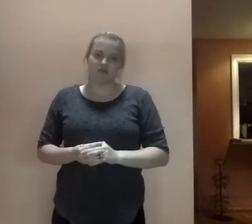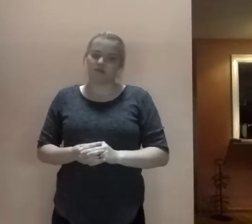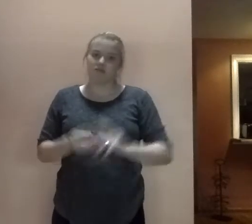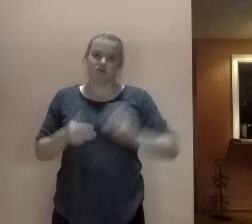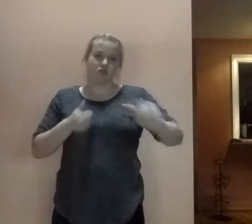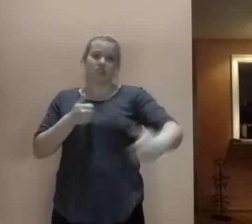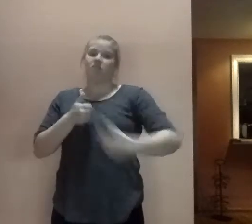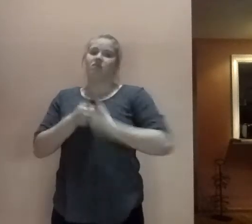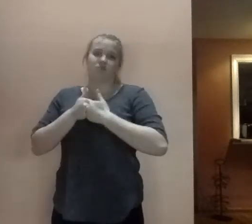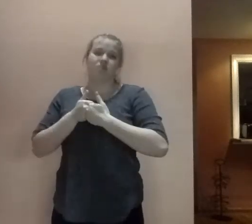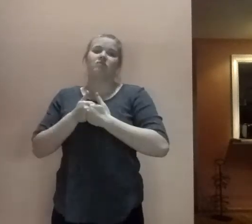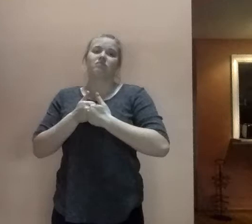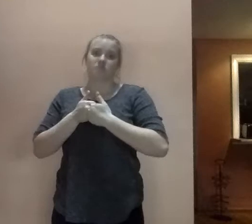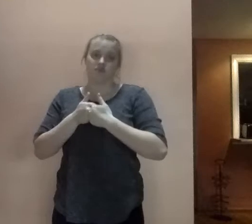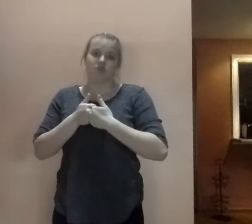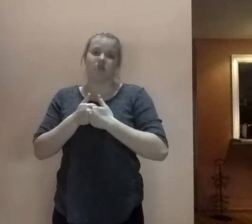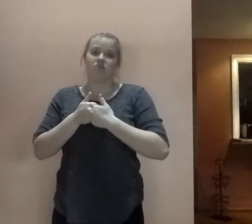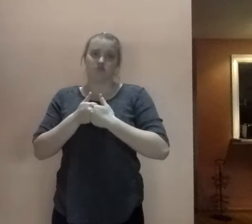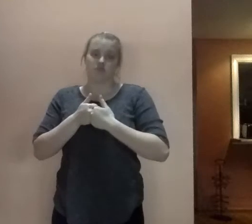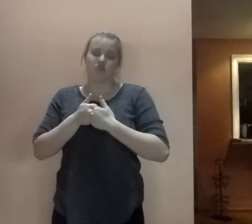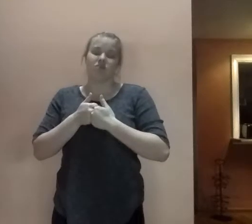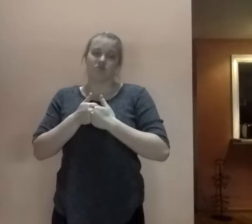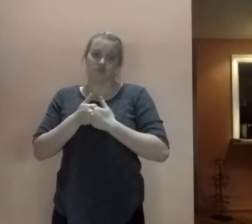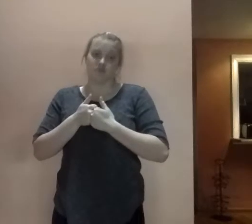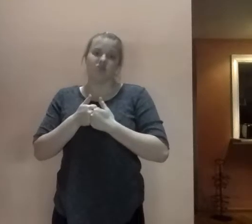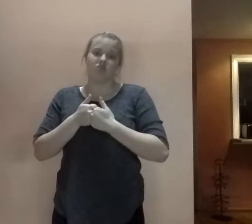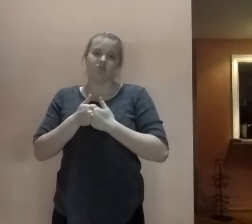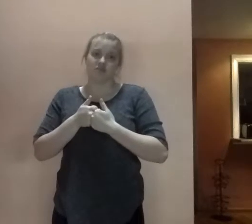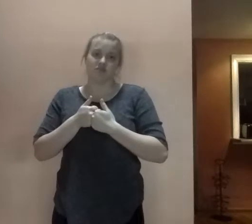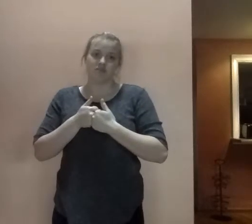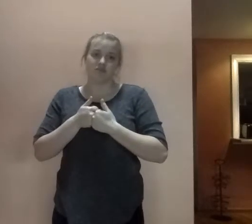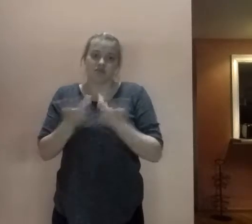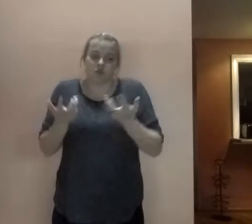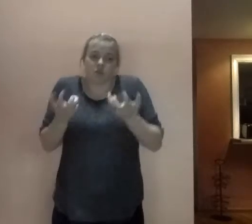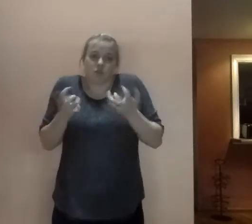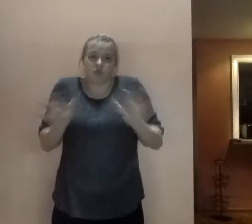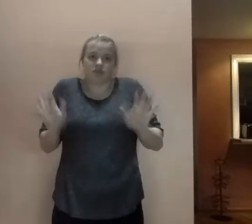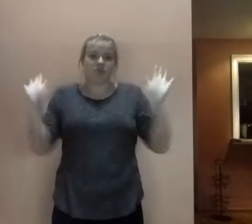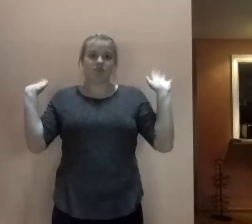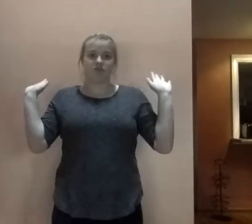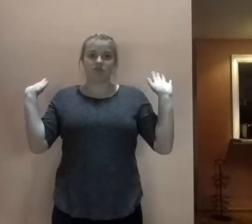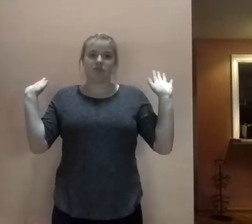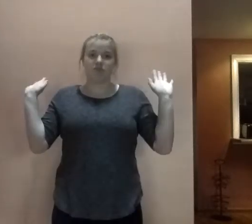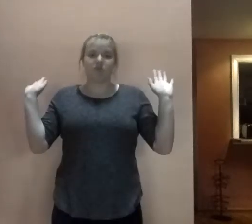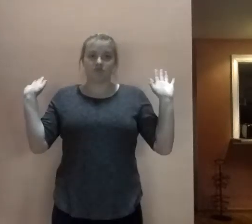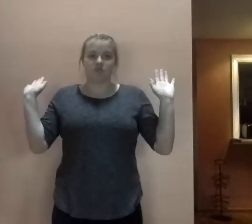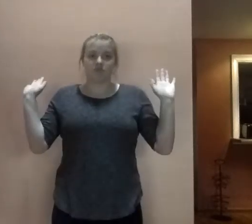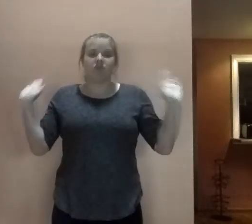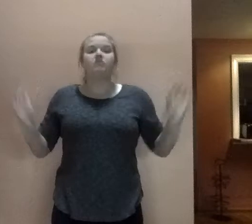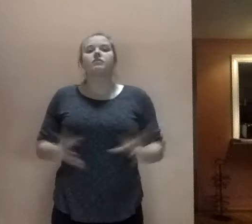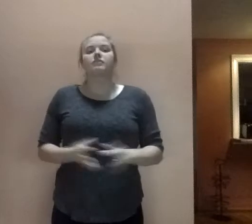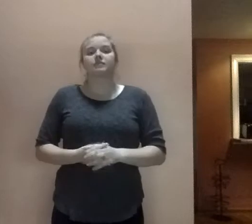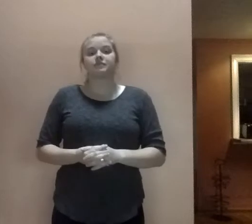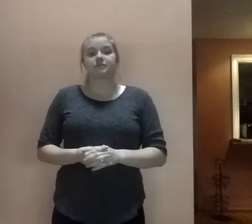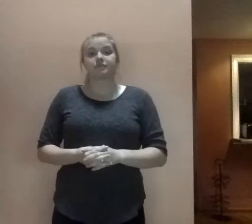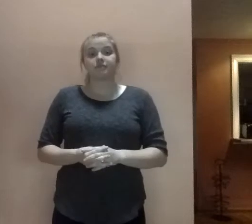thing, and it's something that you don't want to get it. You just don't want to get it. Government and media almost exclusively